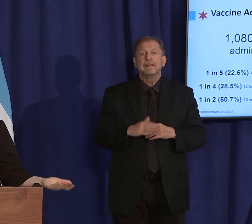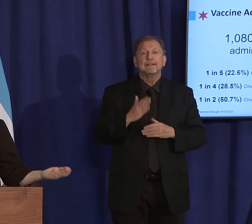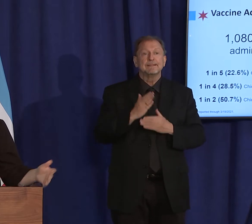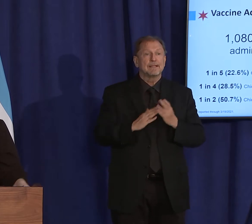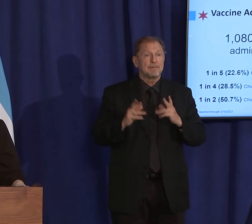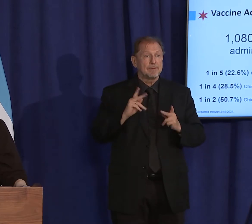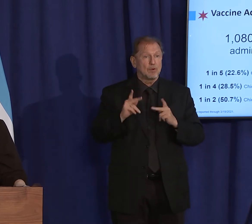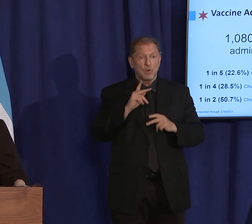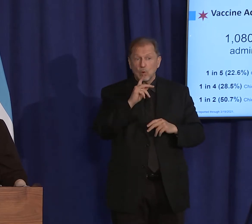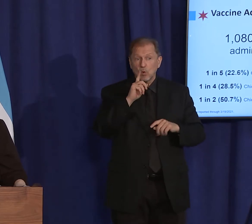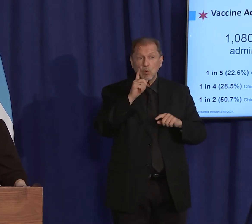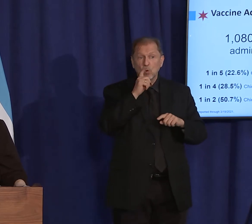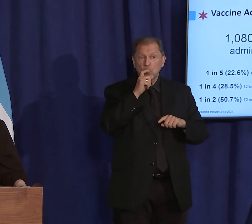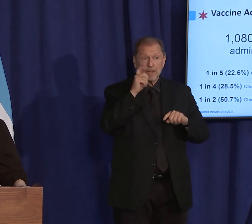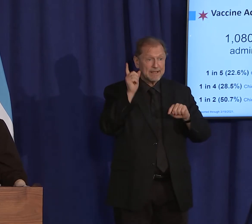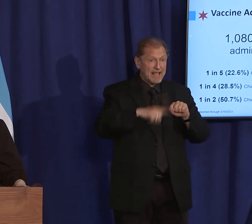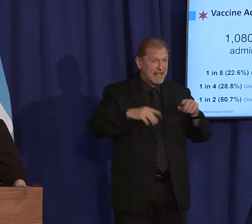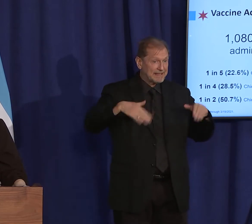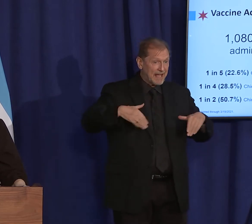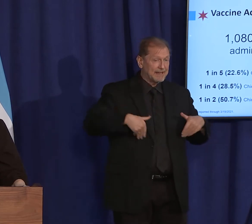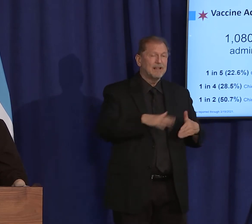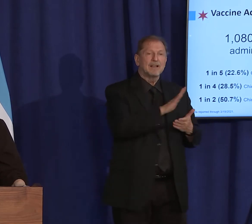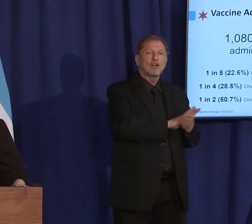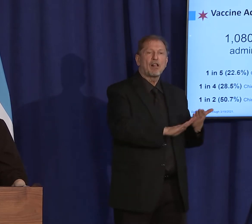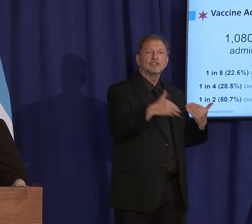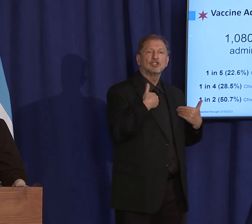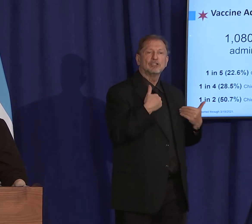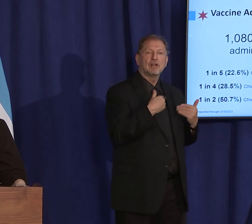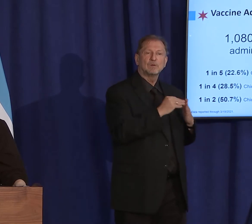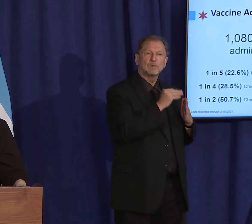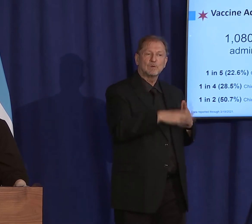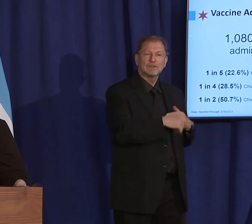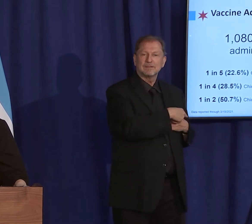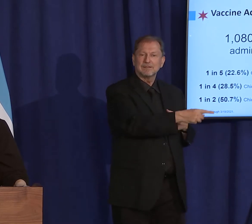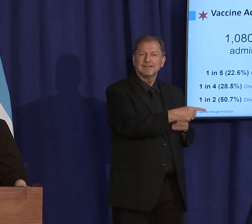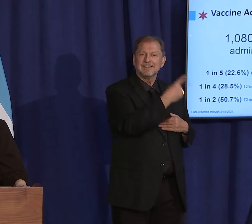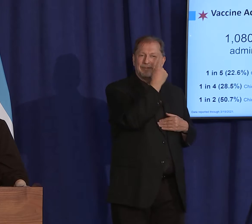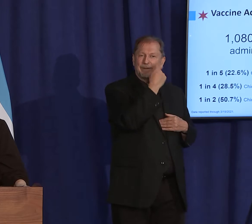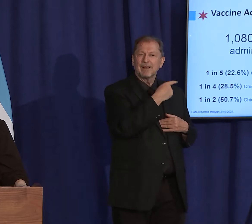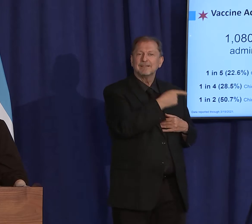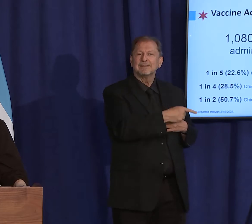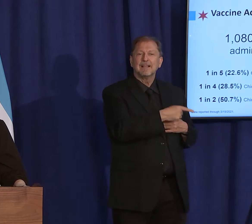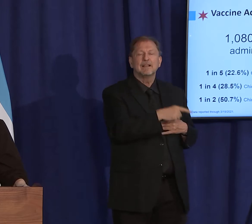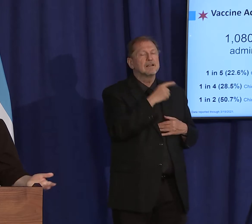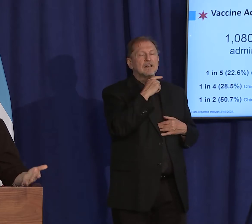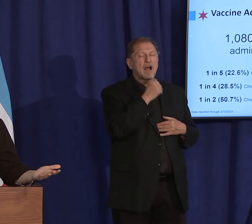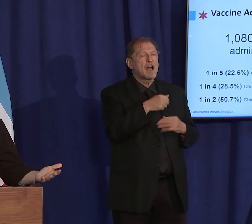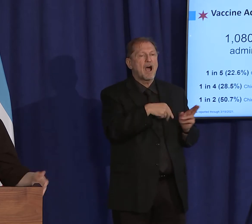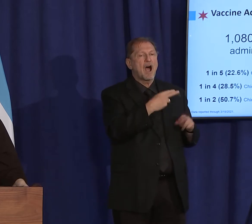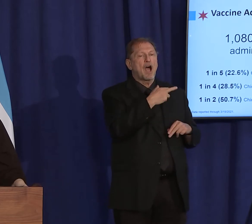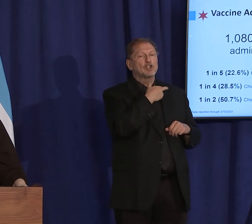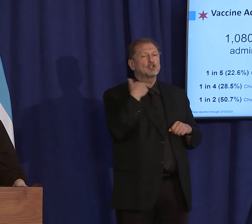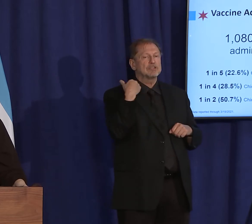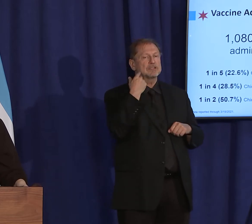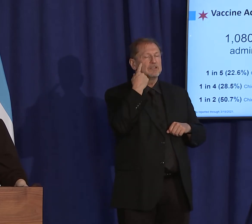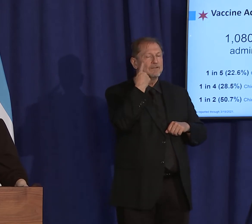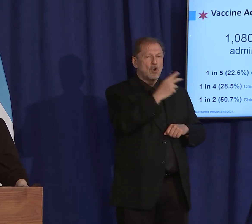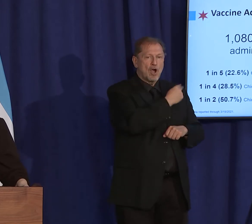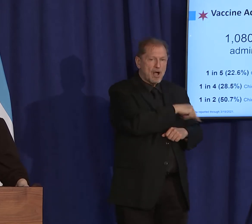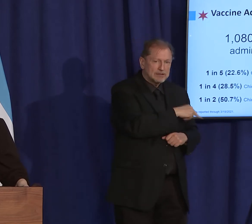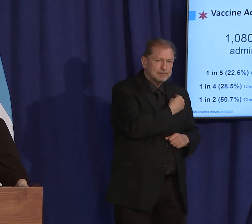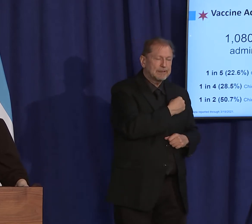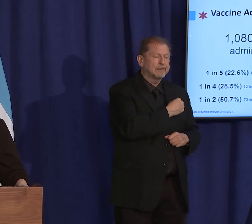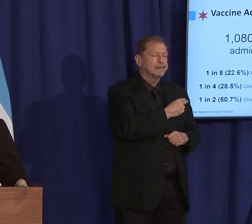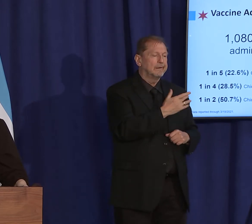yet would be healthy young college students, and that is really related to your risk for underlying conditions and